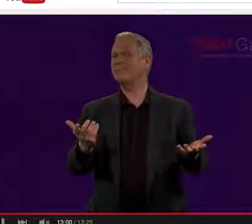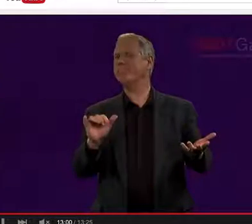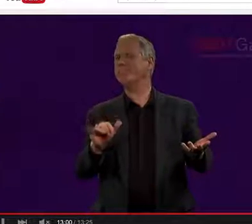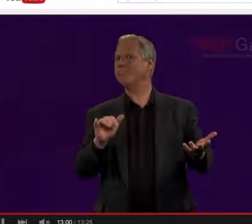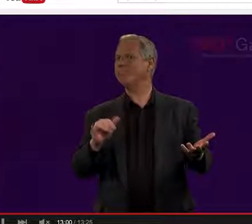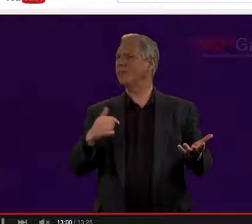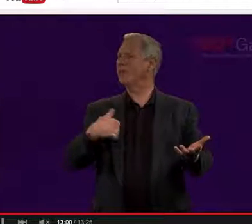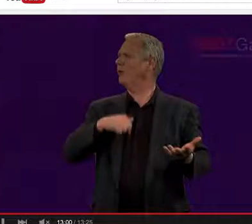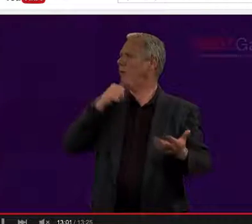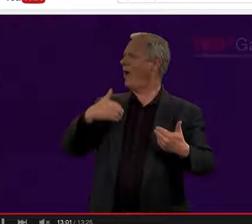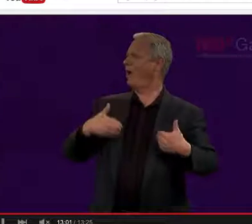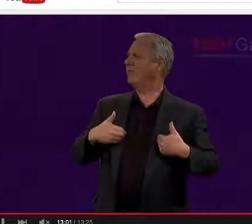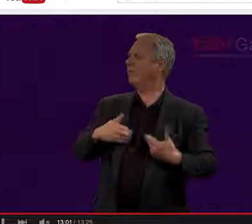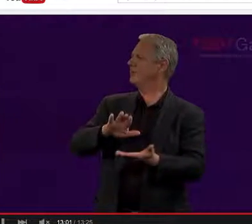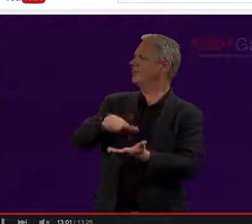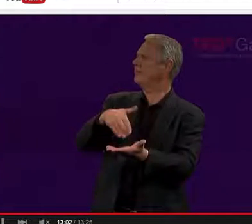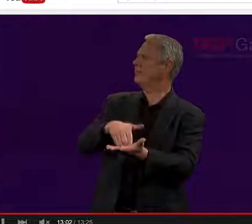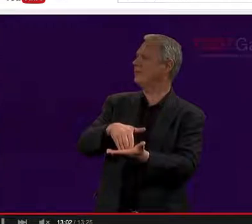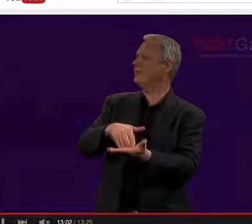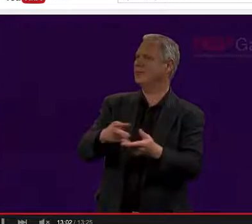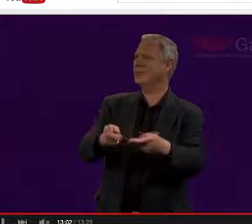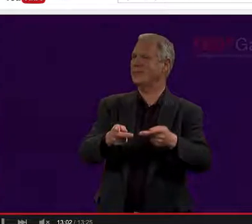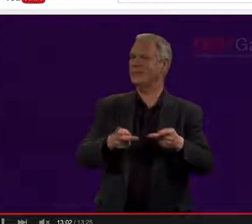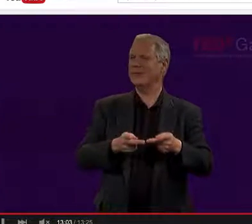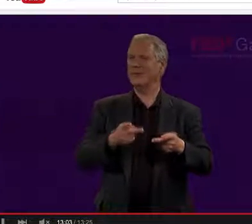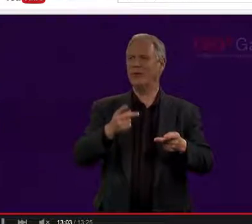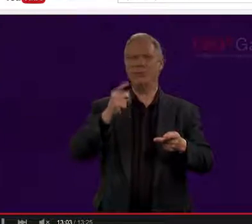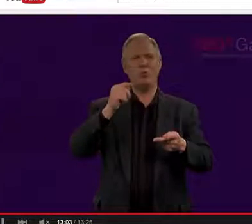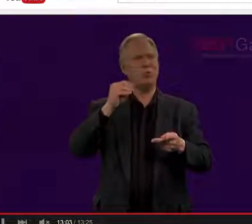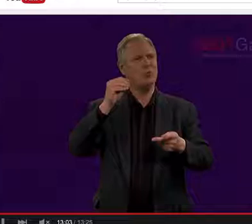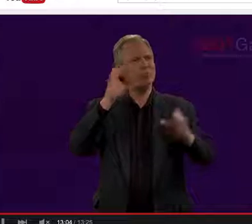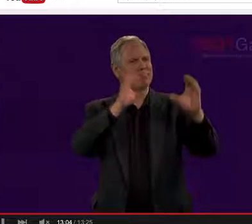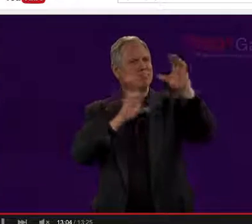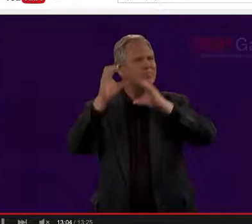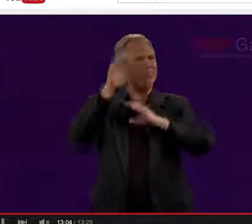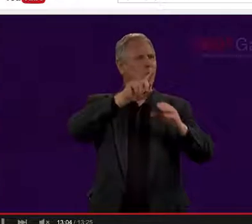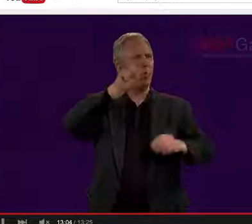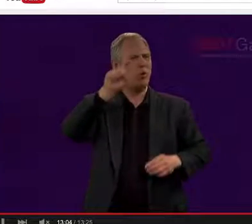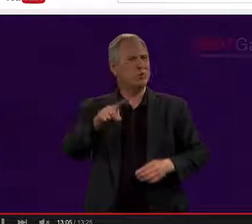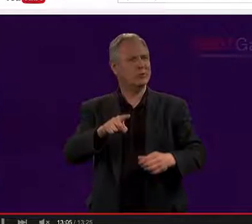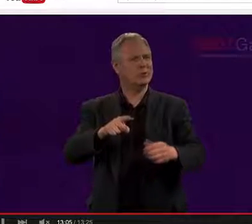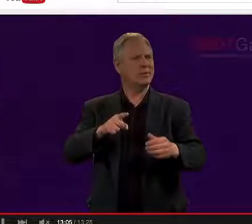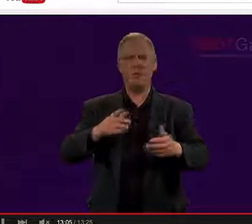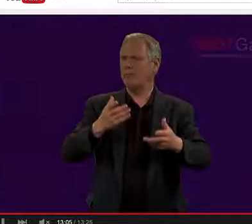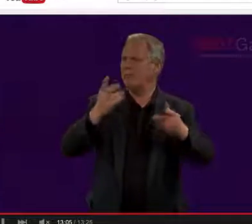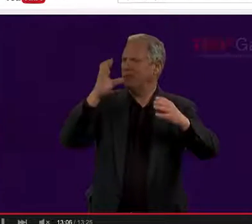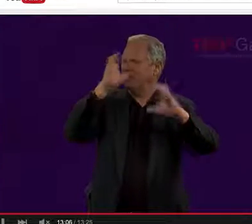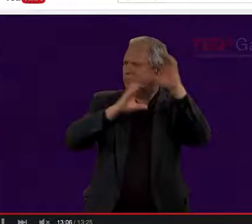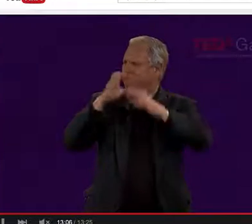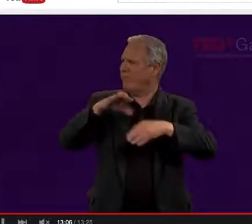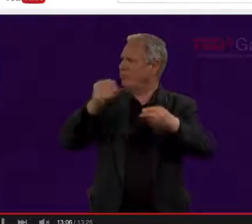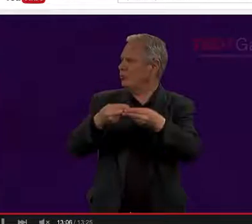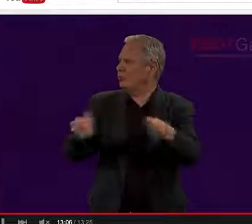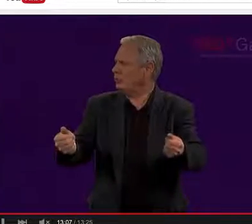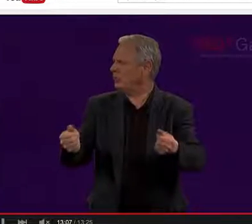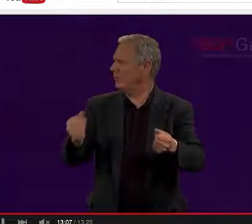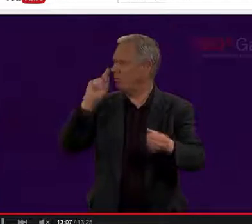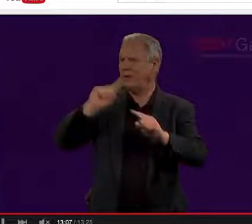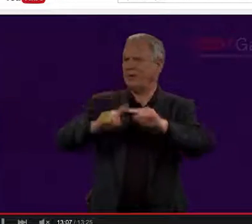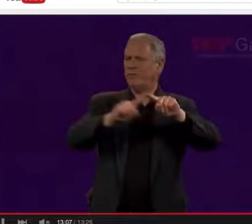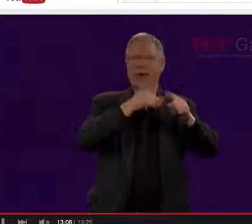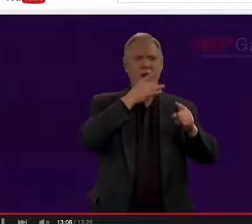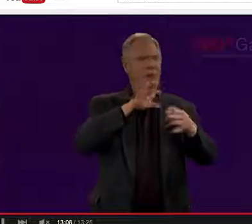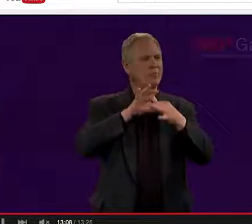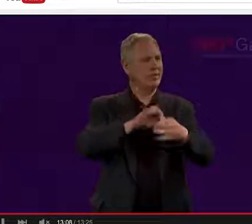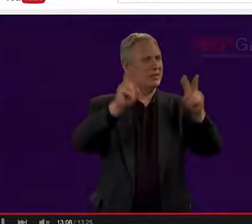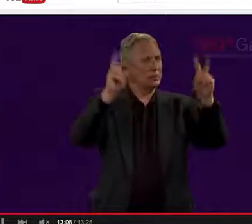What happens that we don't have the center place to search for questions, search